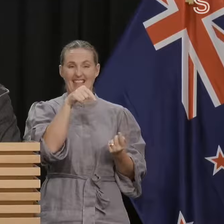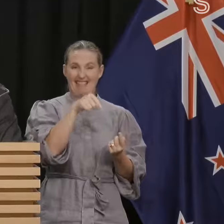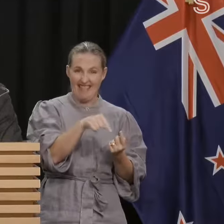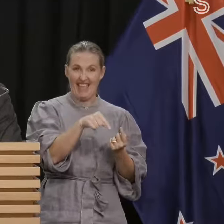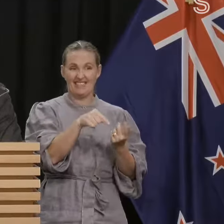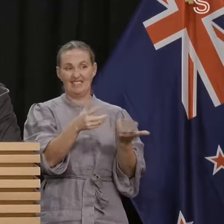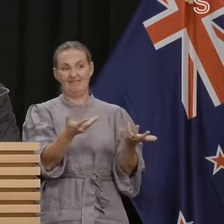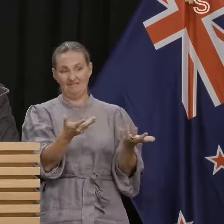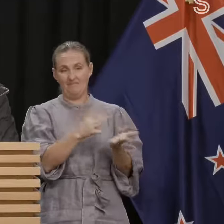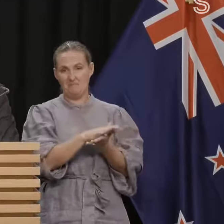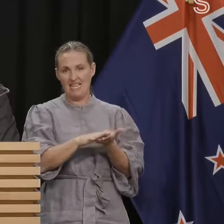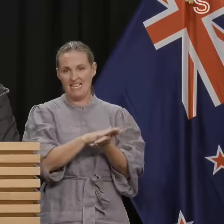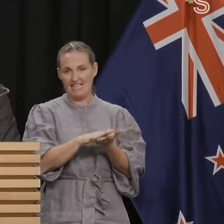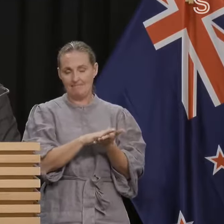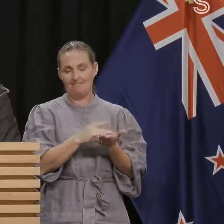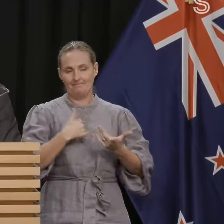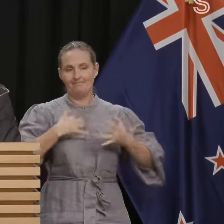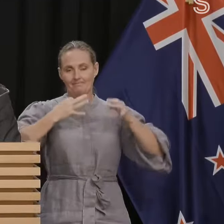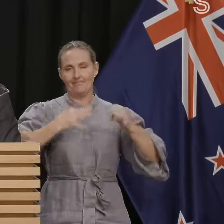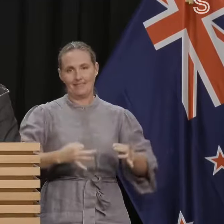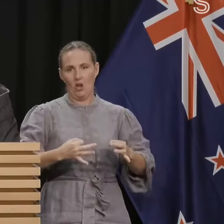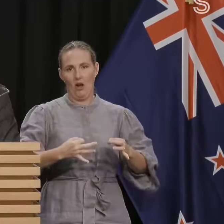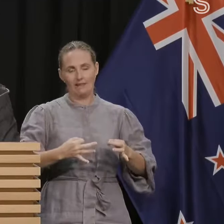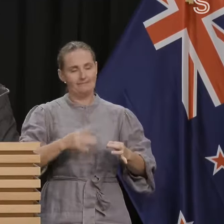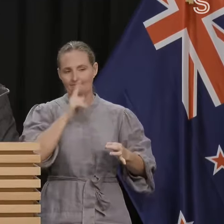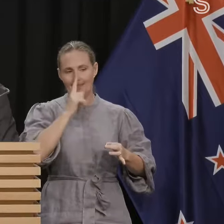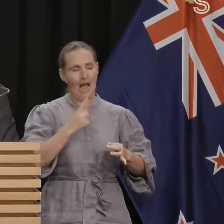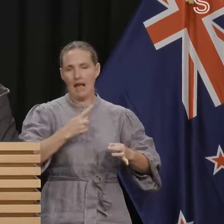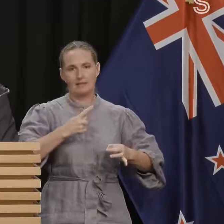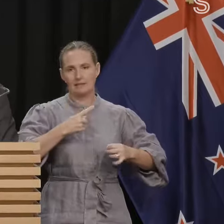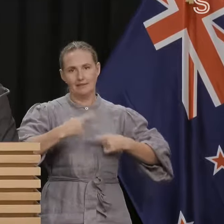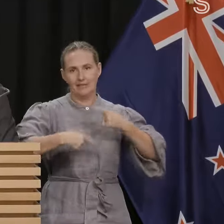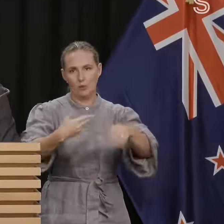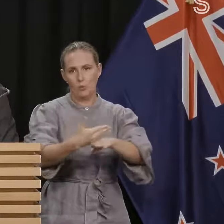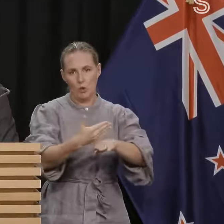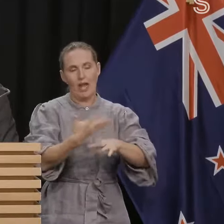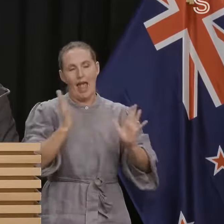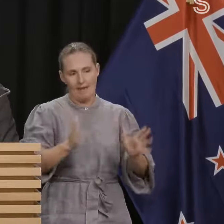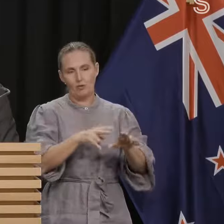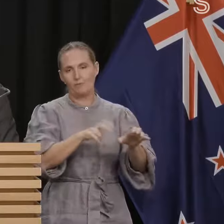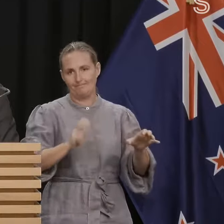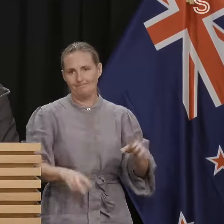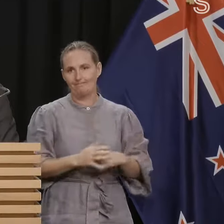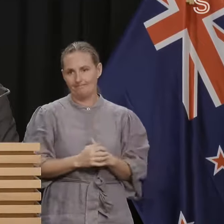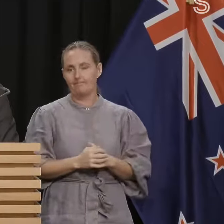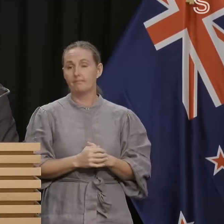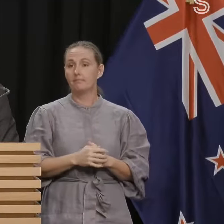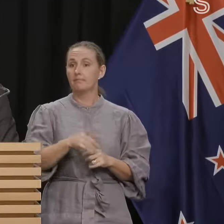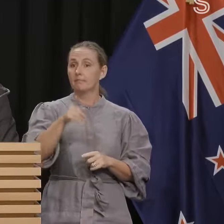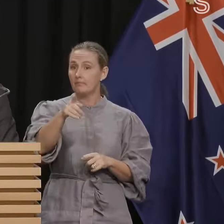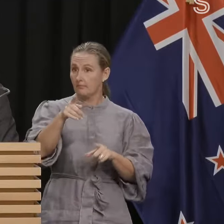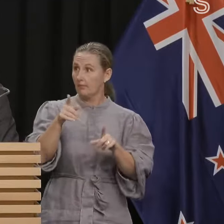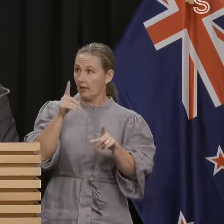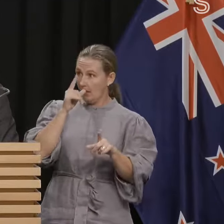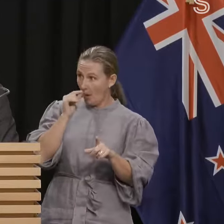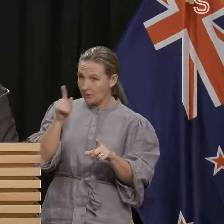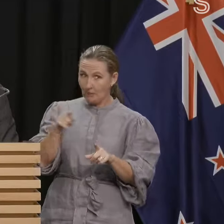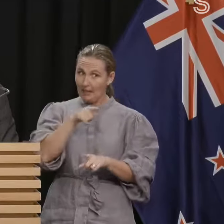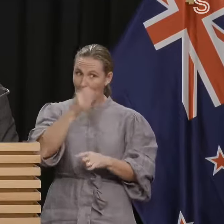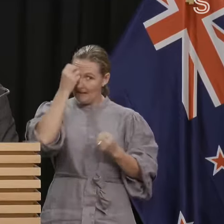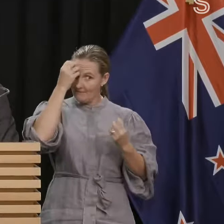meant that I made the decision that he could no longer continue as a cabinet minister. Is it plausible for you that he could have forgotten that